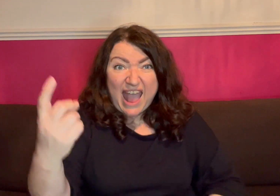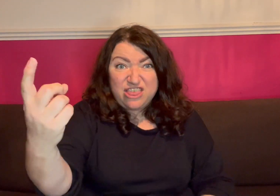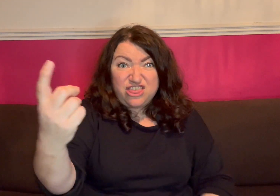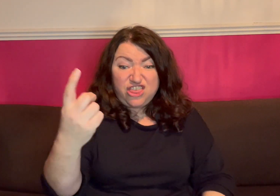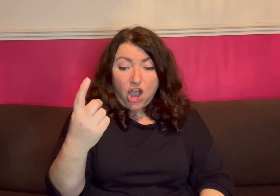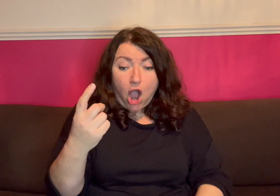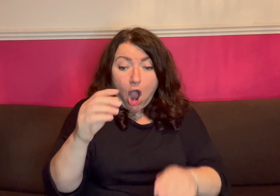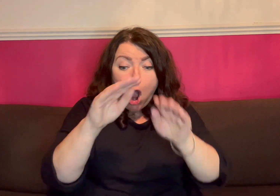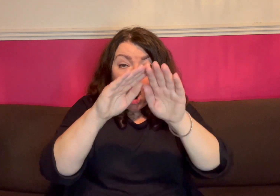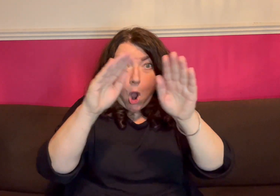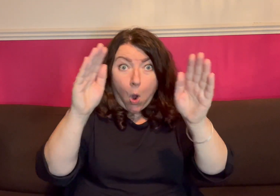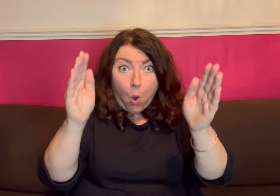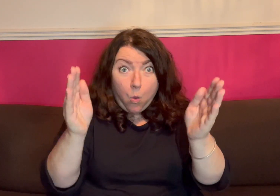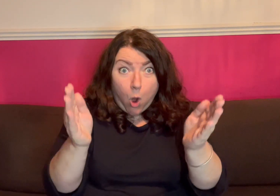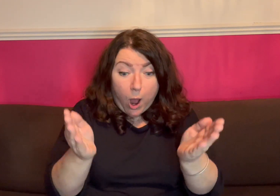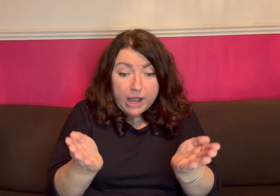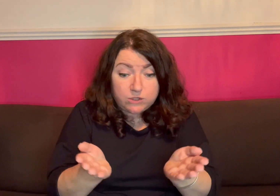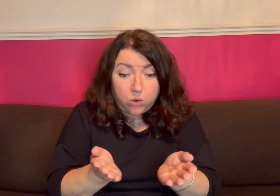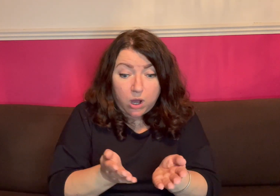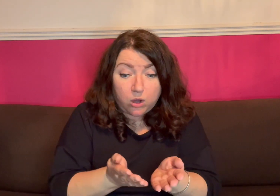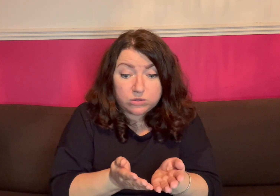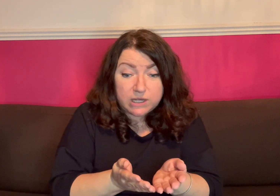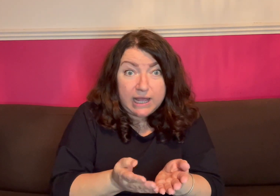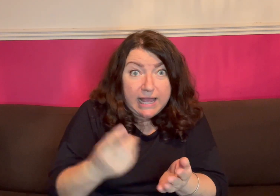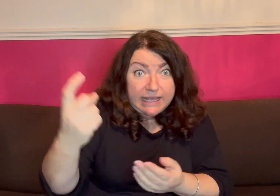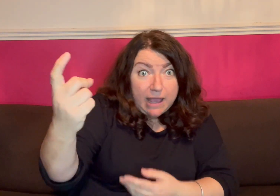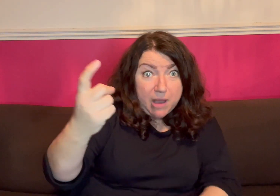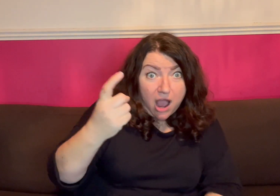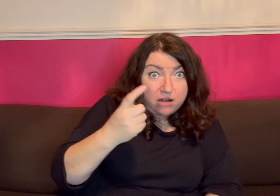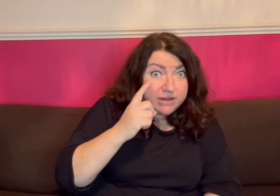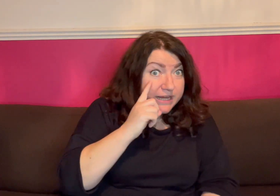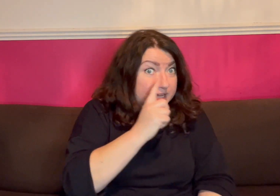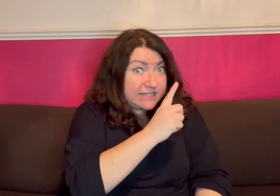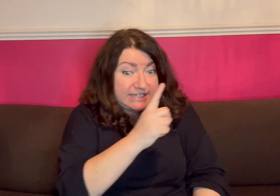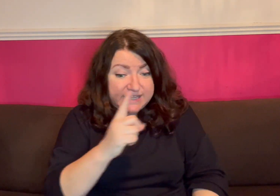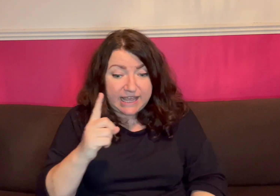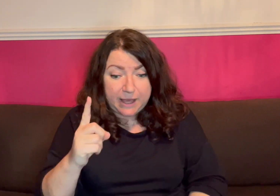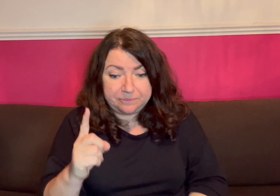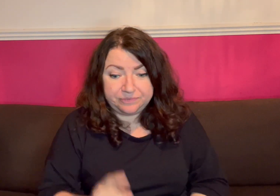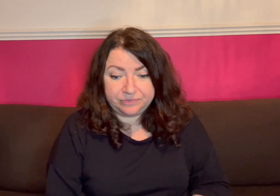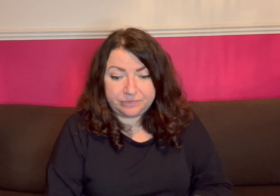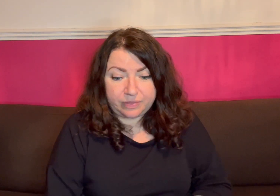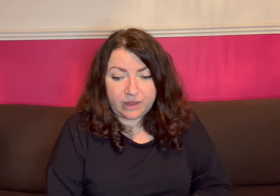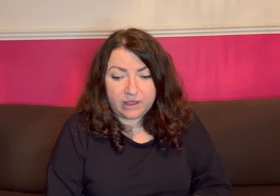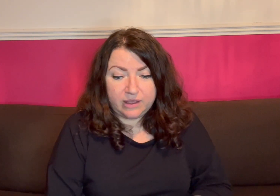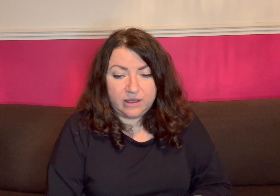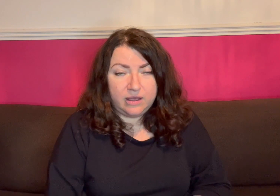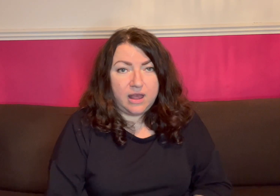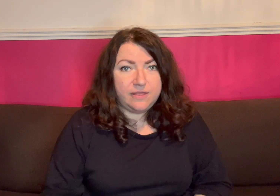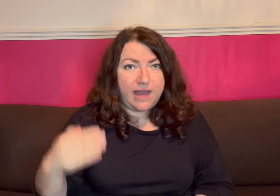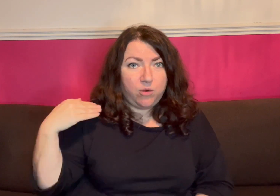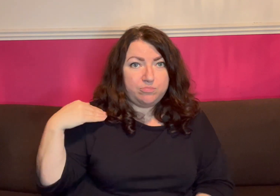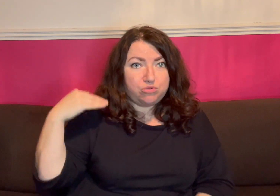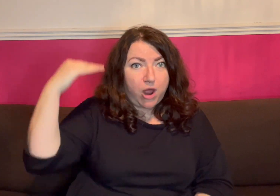And the whole wide world came hurrying it to see it. There were bright